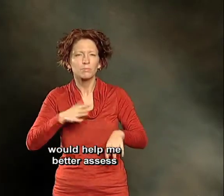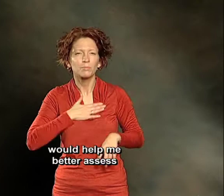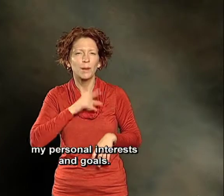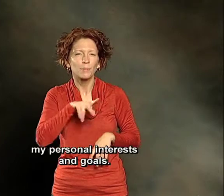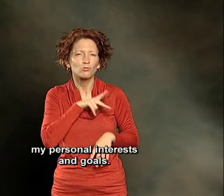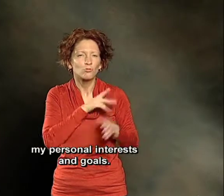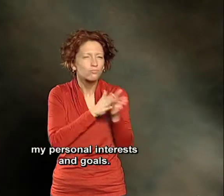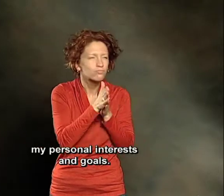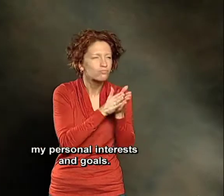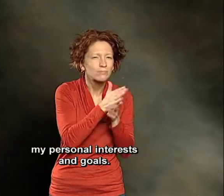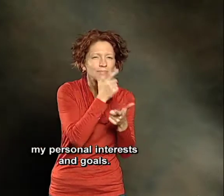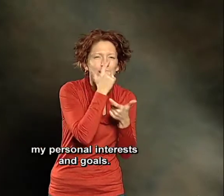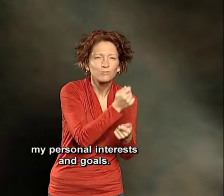goals and my personal interests.